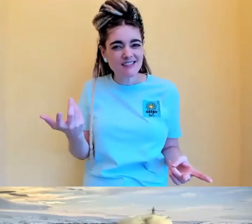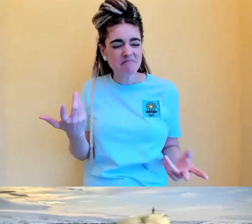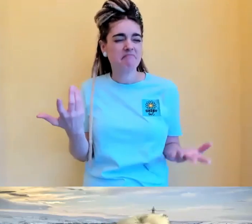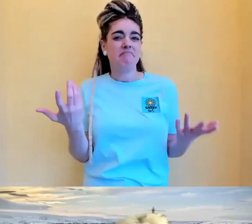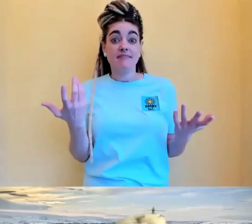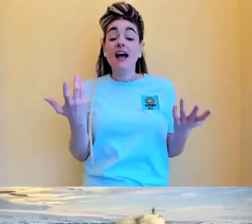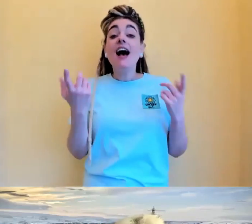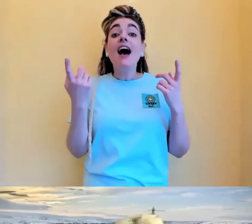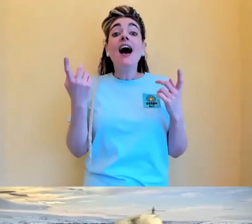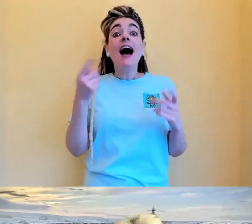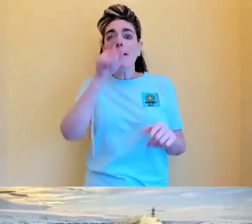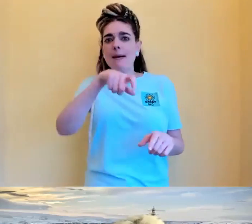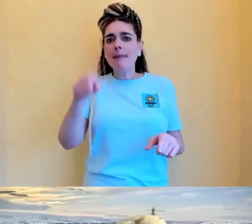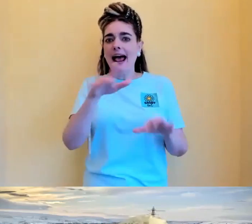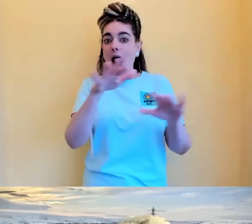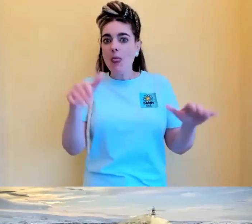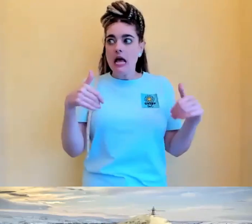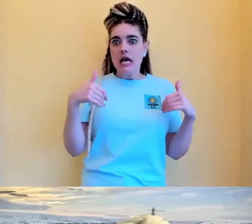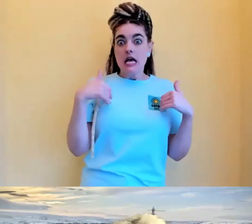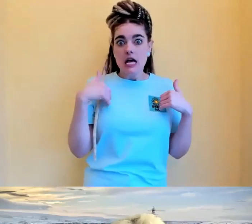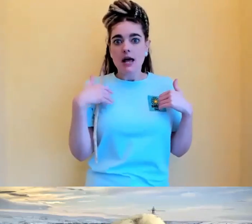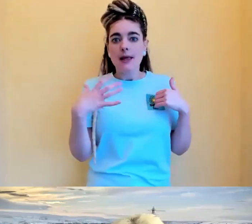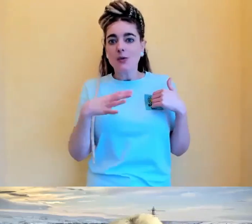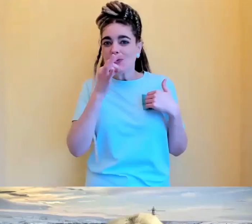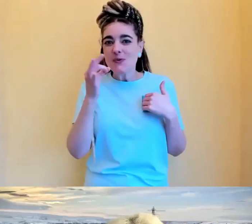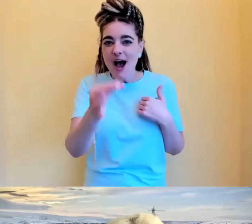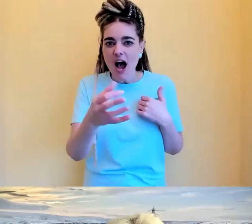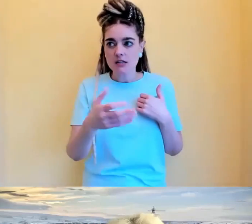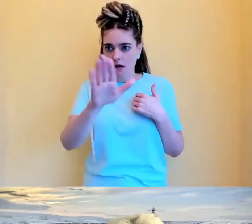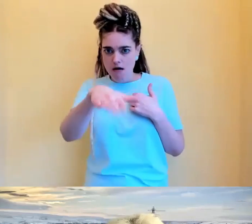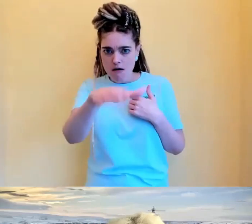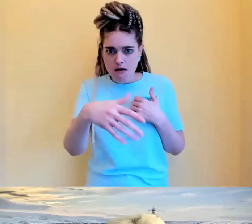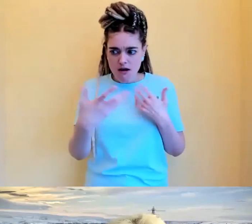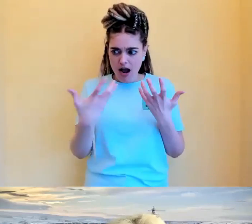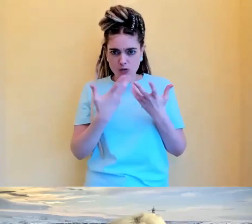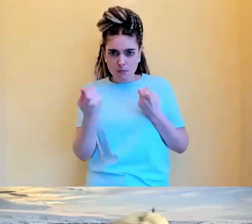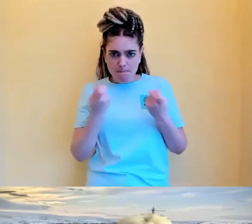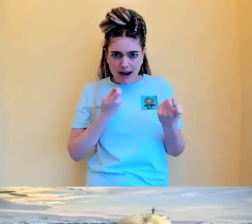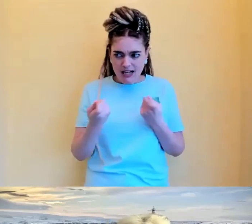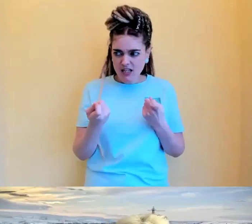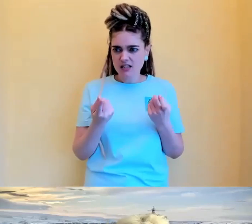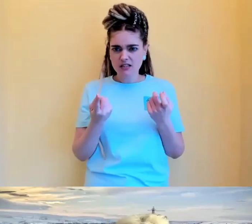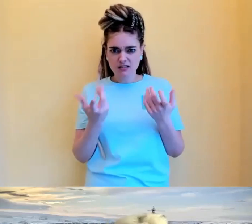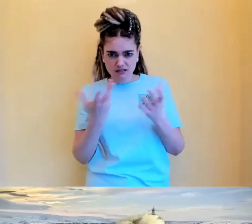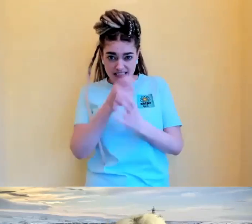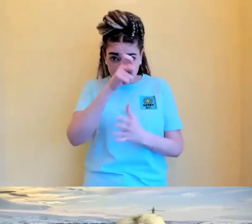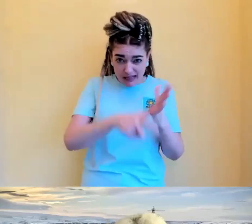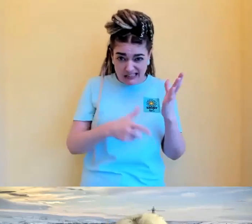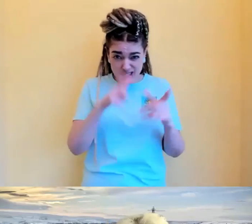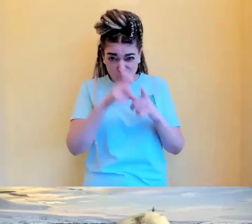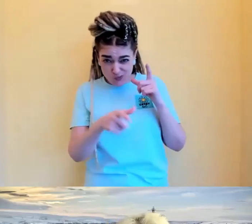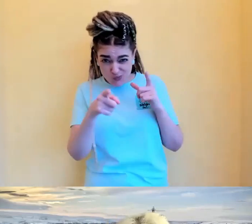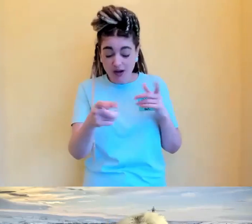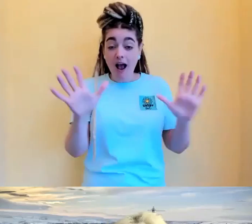And I think people are very reluctant to ask the question, how do you manage to do what you do with the disability? And I'm more than